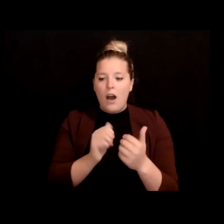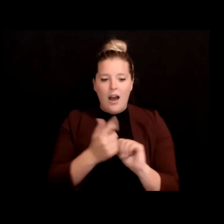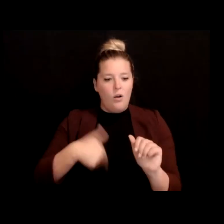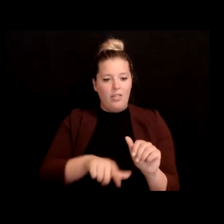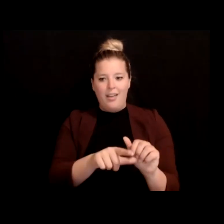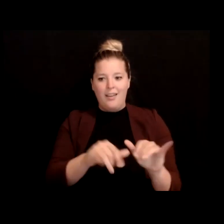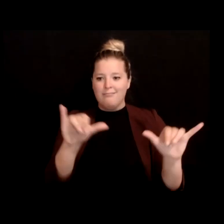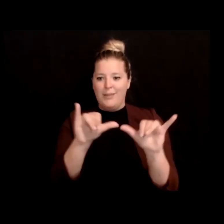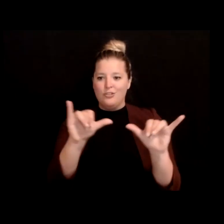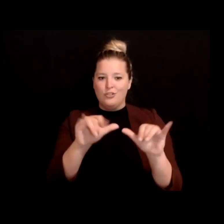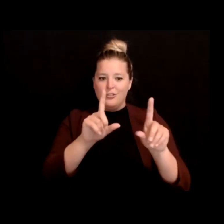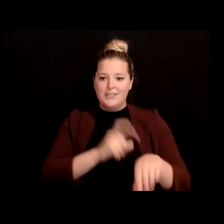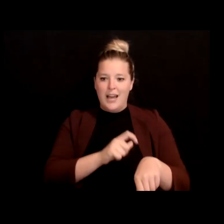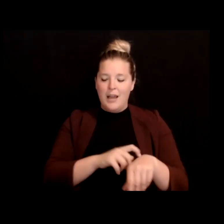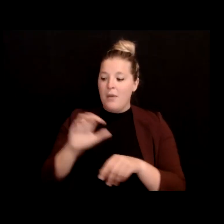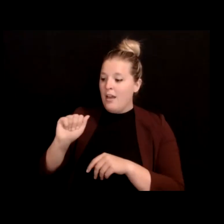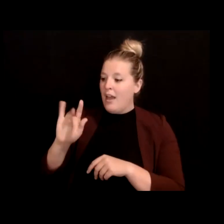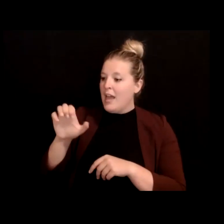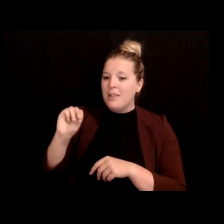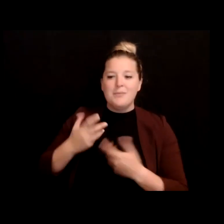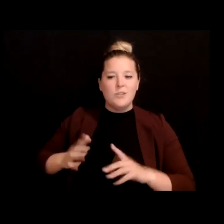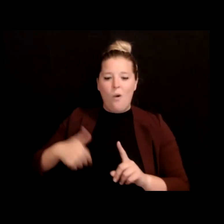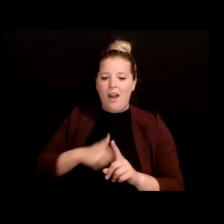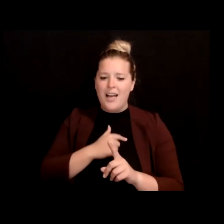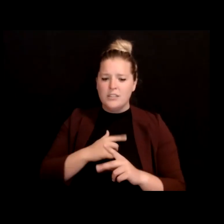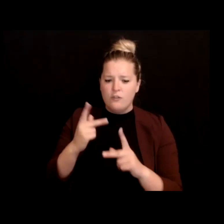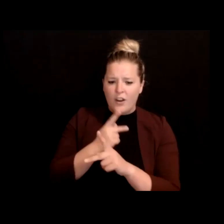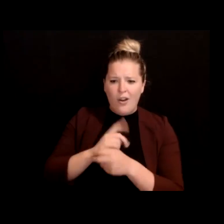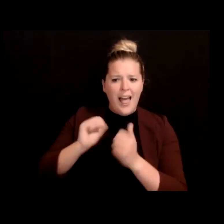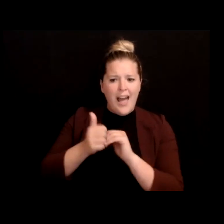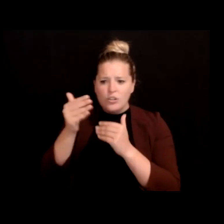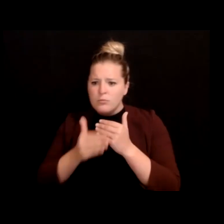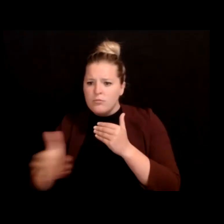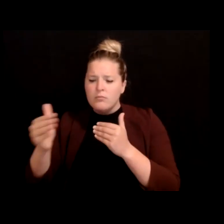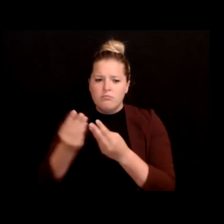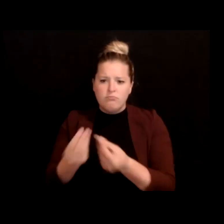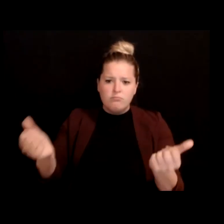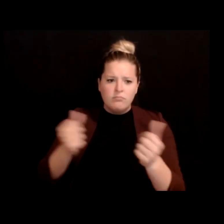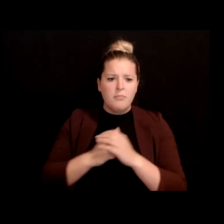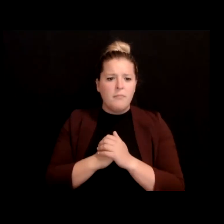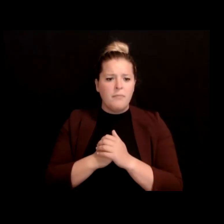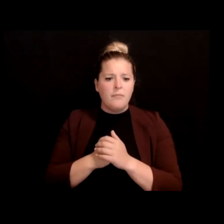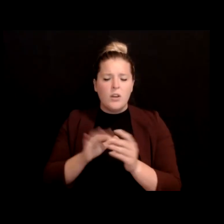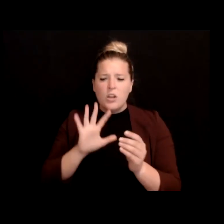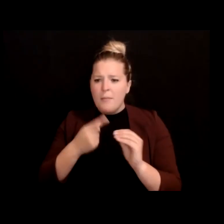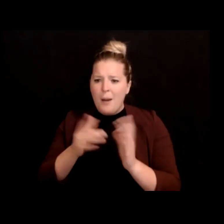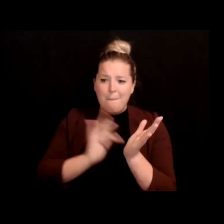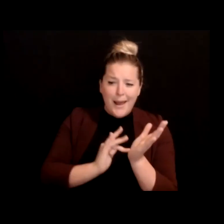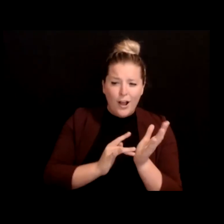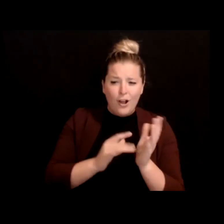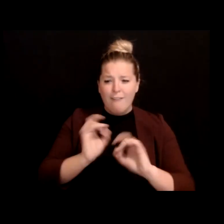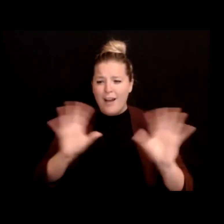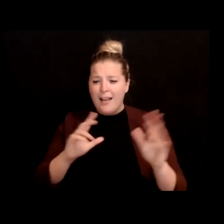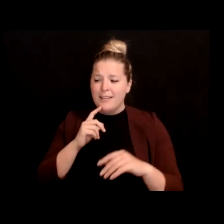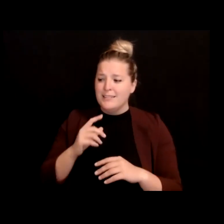us to think about what it means to move past that, to understand the connections between carceral violence, medical violence, reproductive